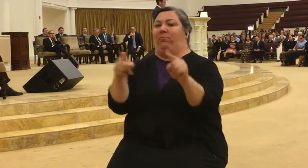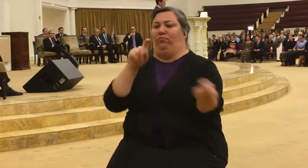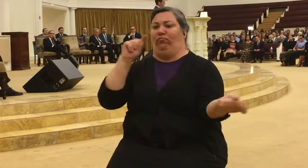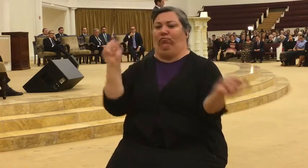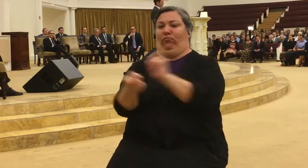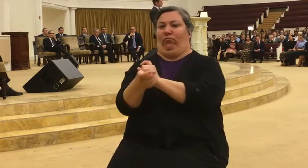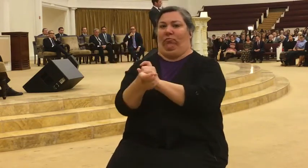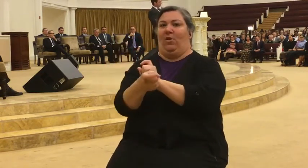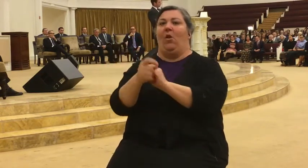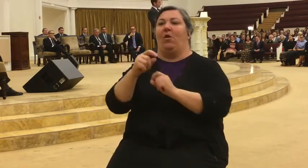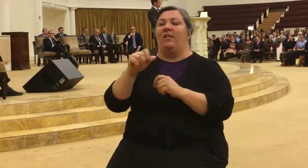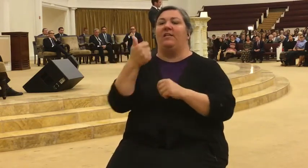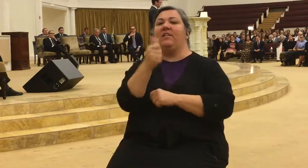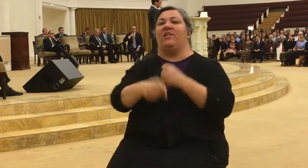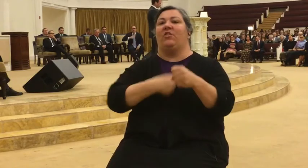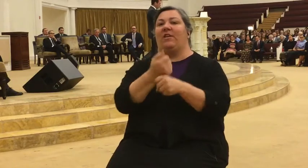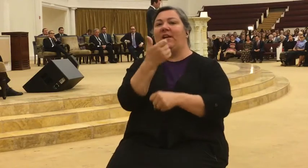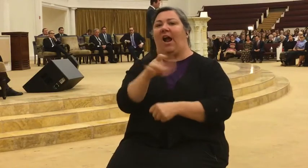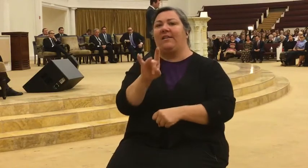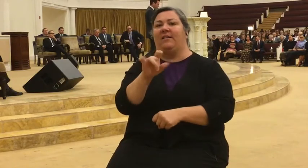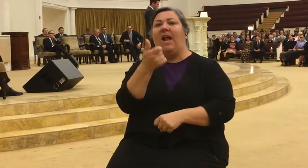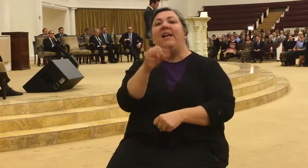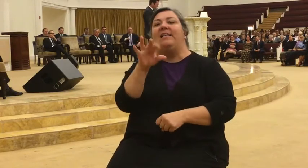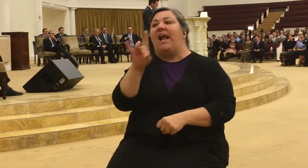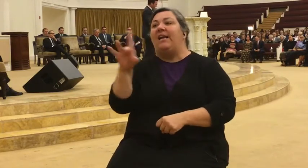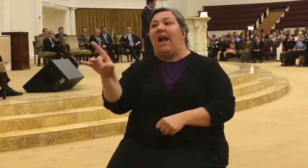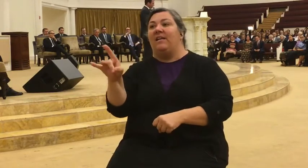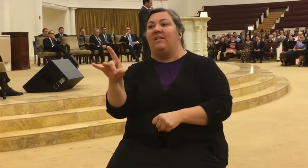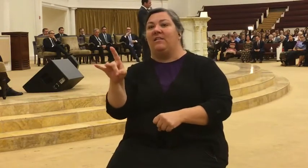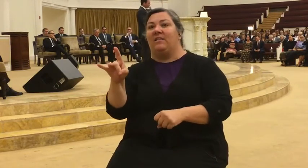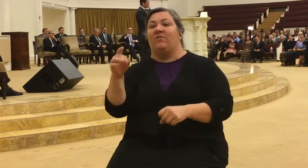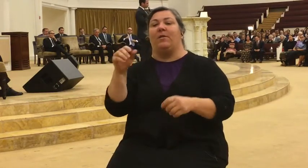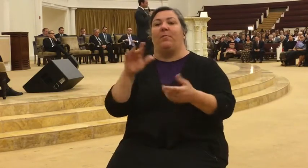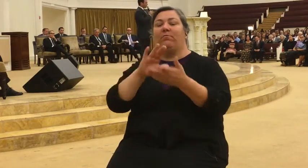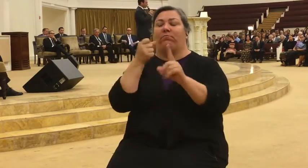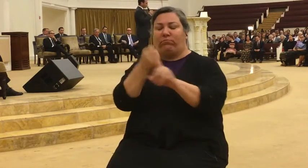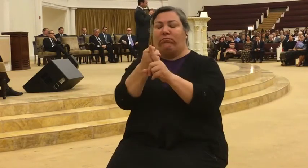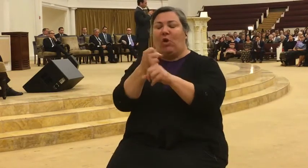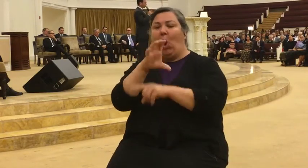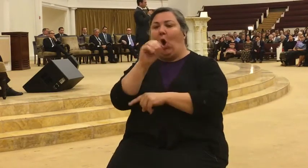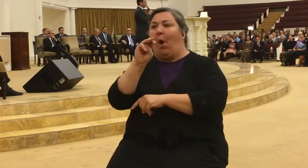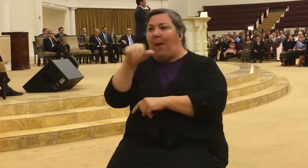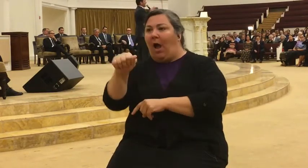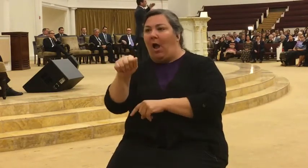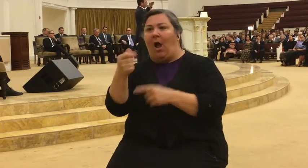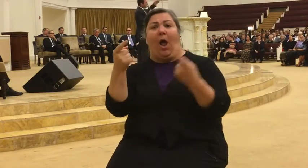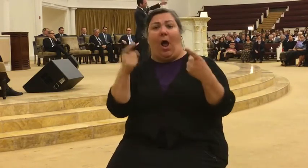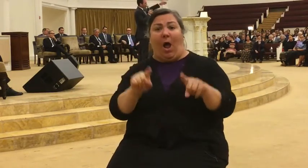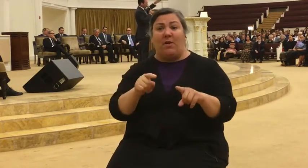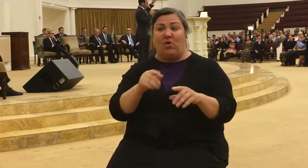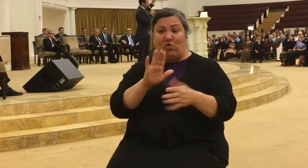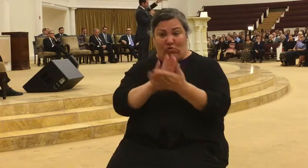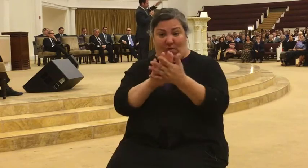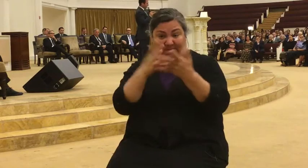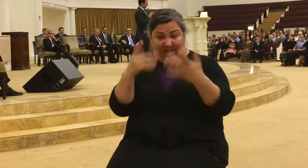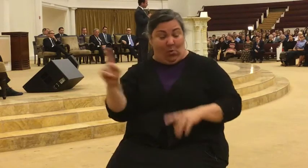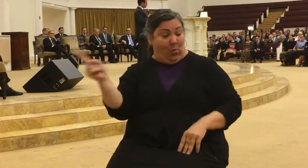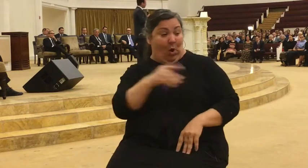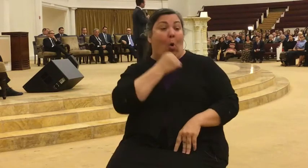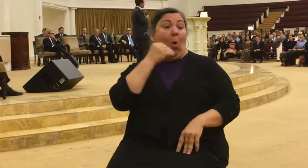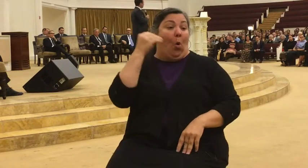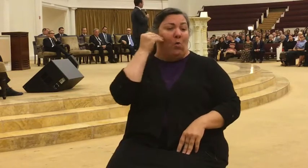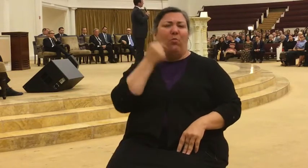Martin was 12 years old, and a mysterious illness left him in a coma. He came home from school one day with a sore throat, and he never went